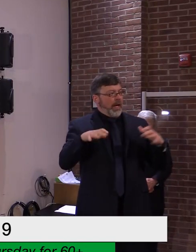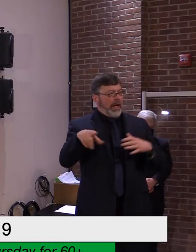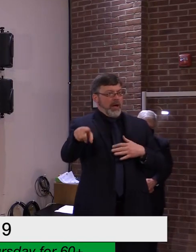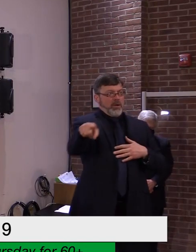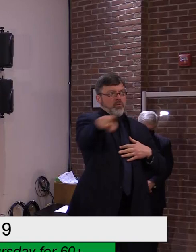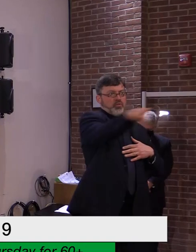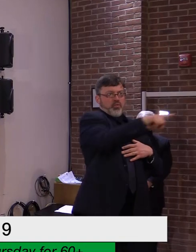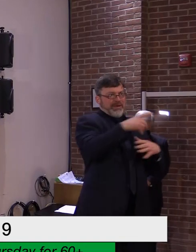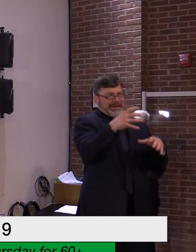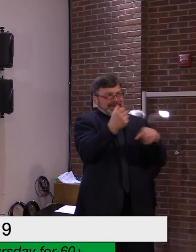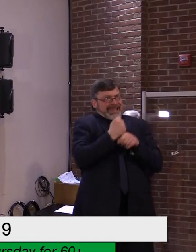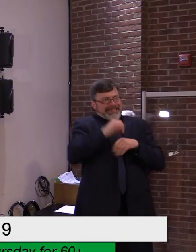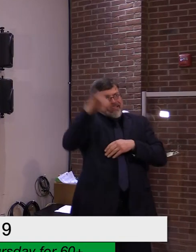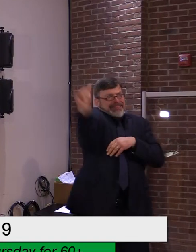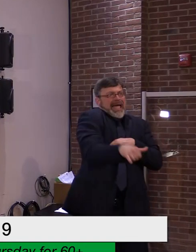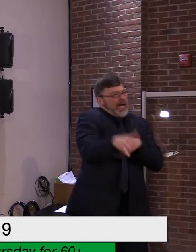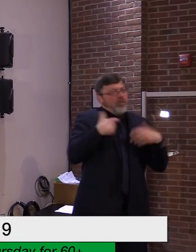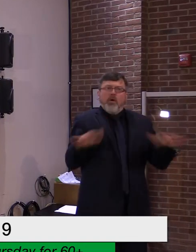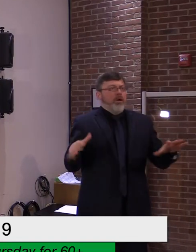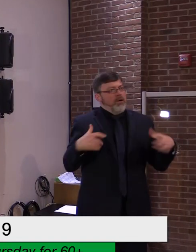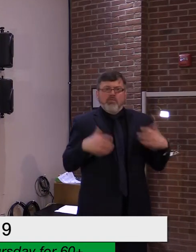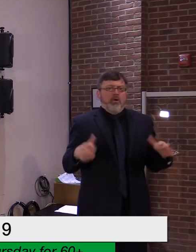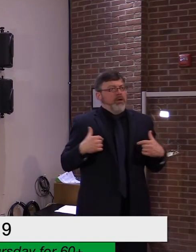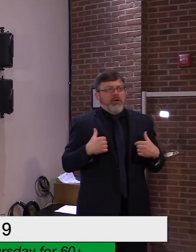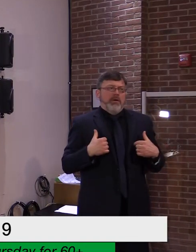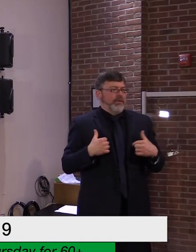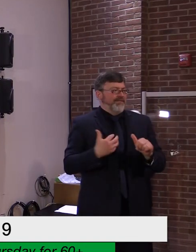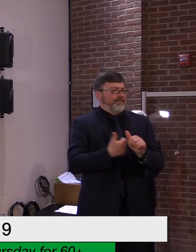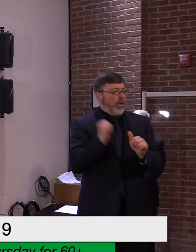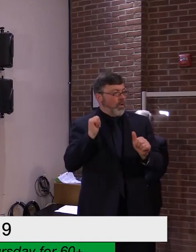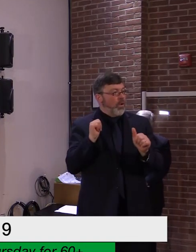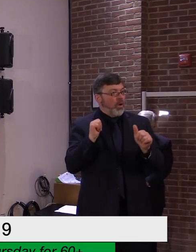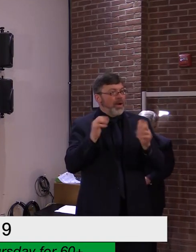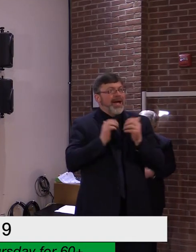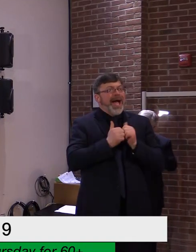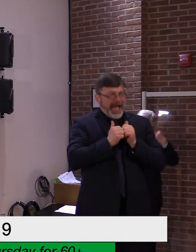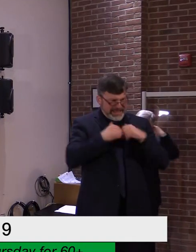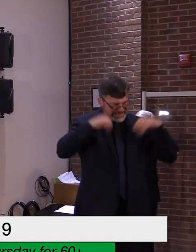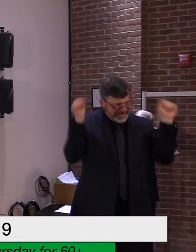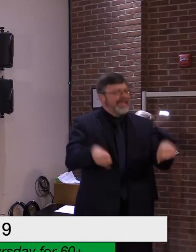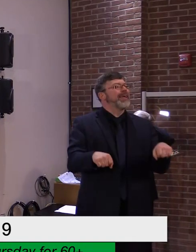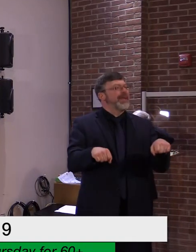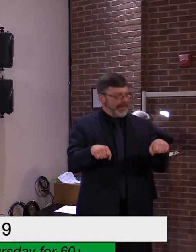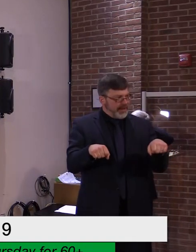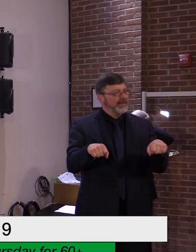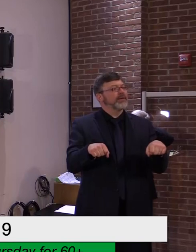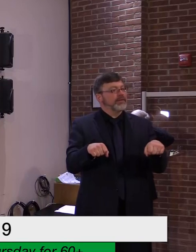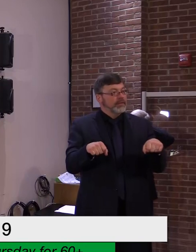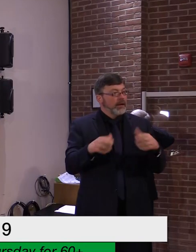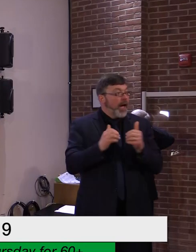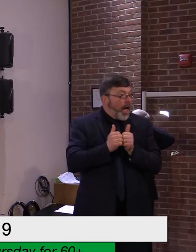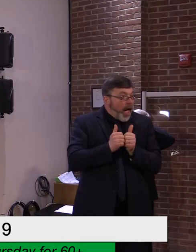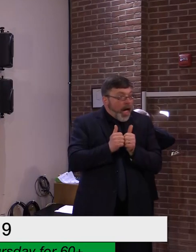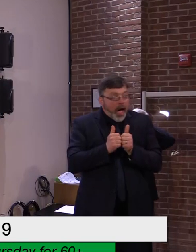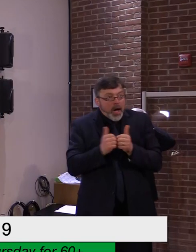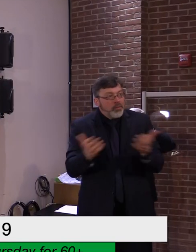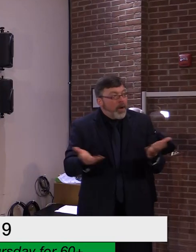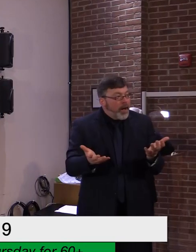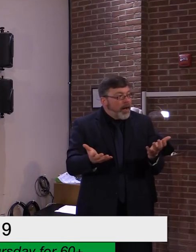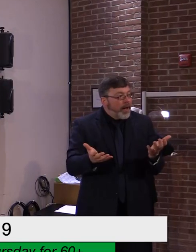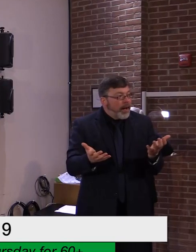by what is starting to become an avoidable virus. To avoid it, it really isn't that